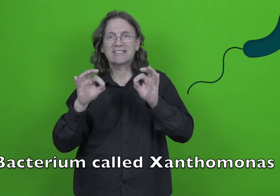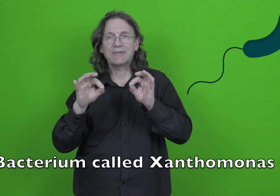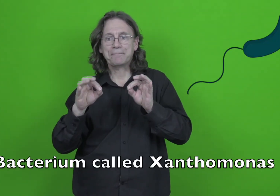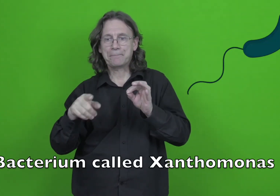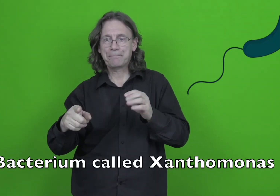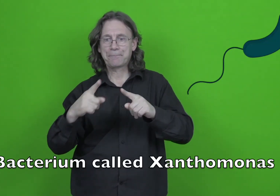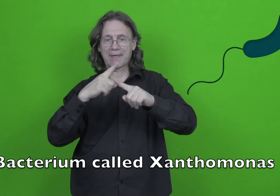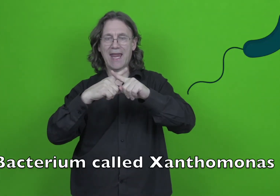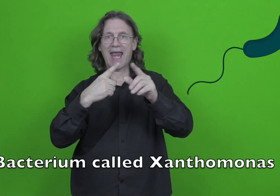called